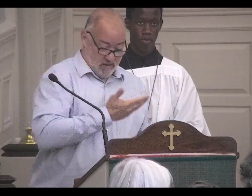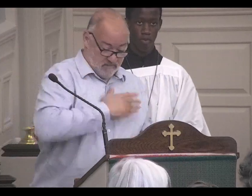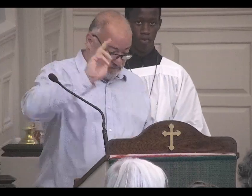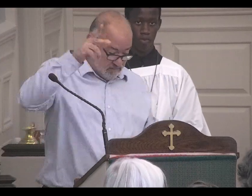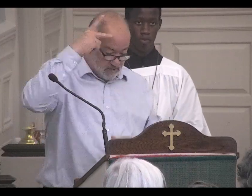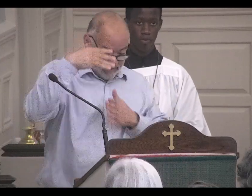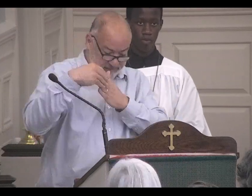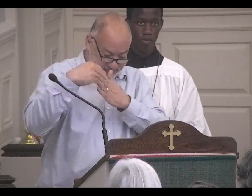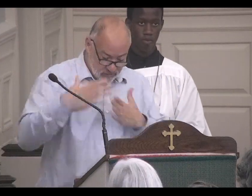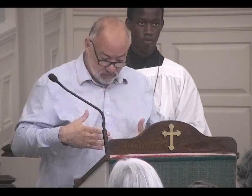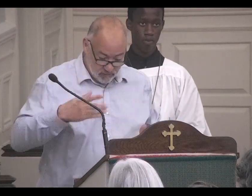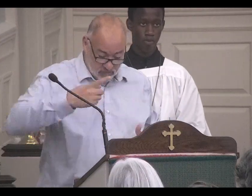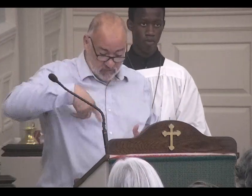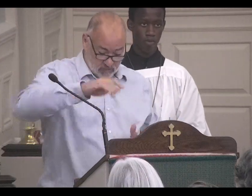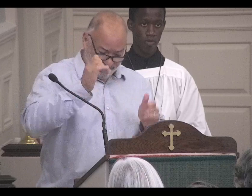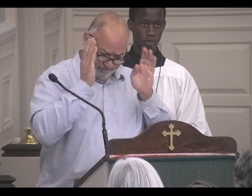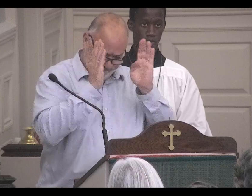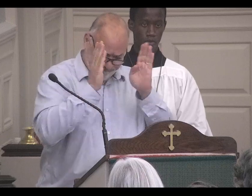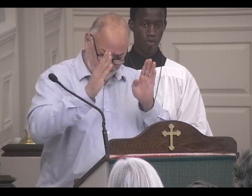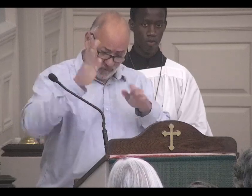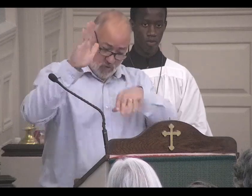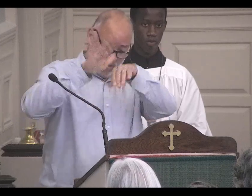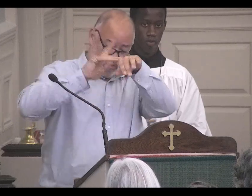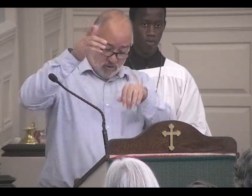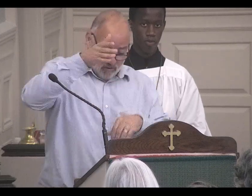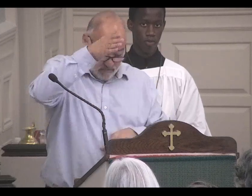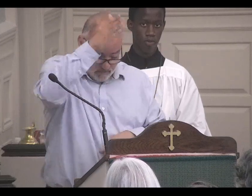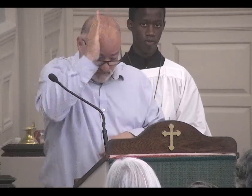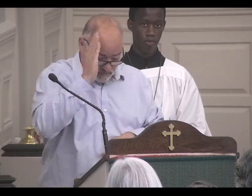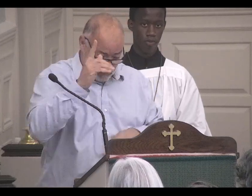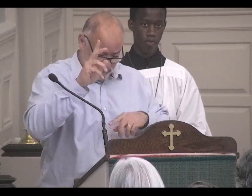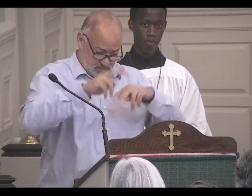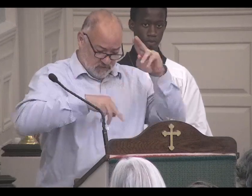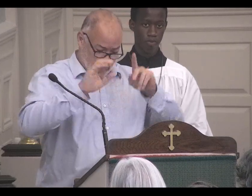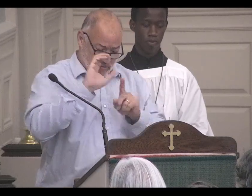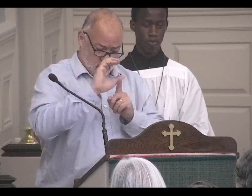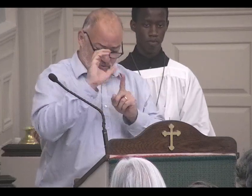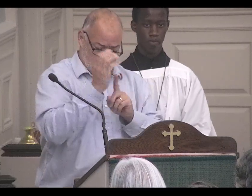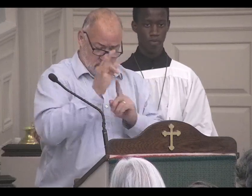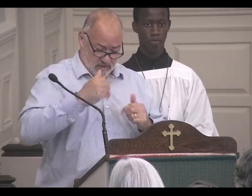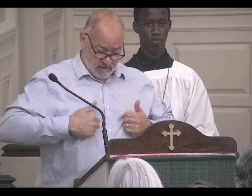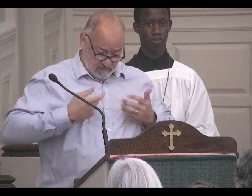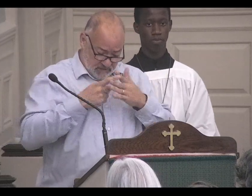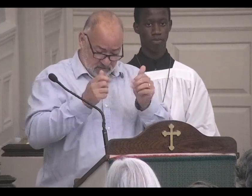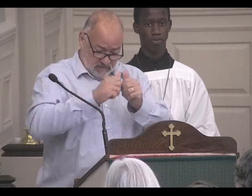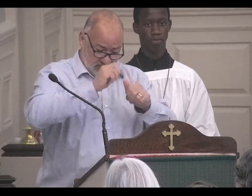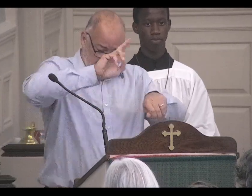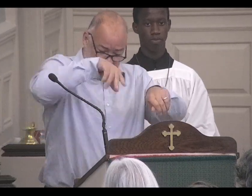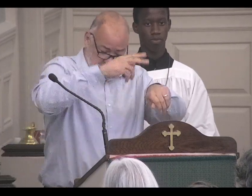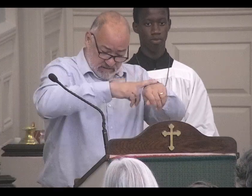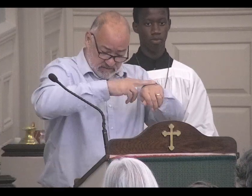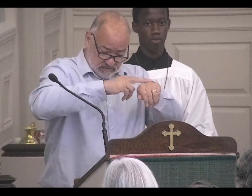For our political leaders, that they heed the calling of God to build a culture of life from natural